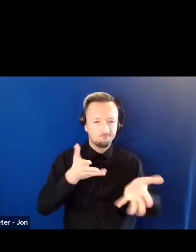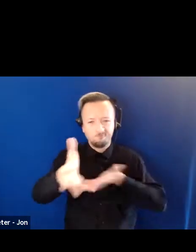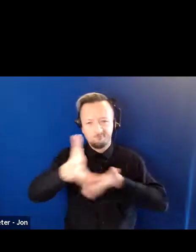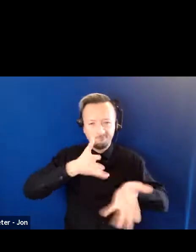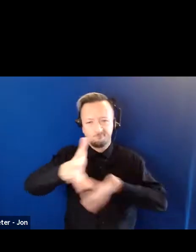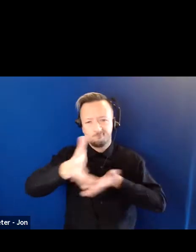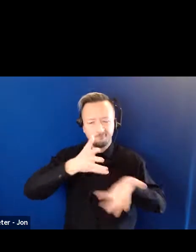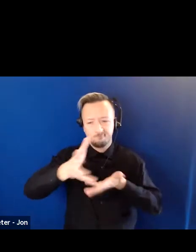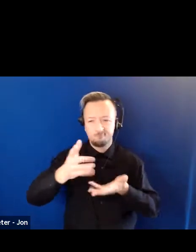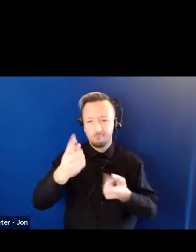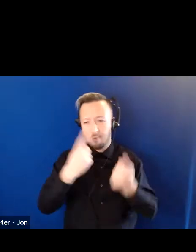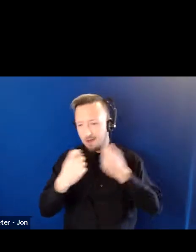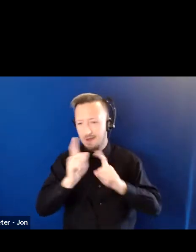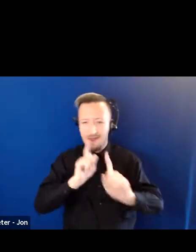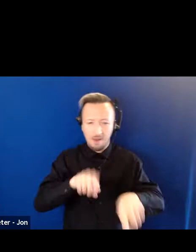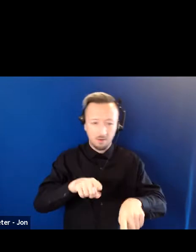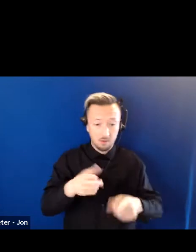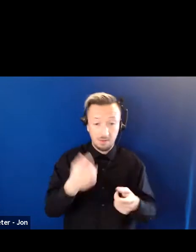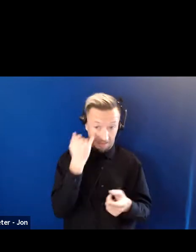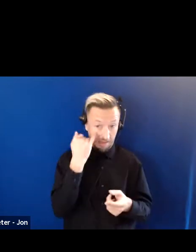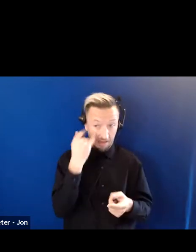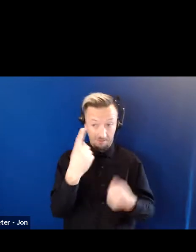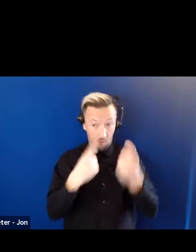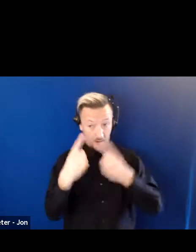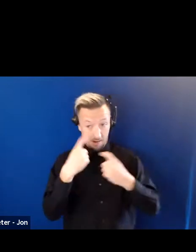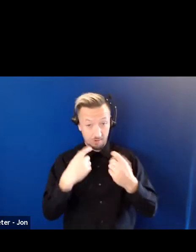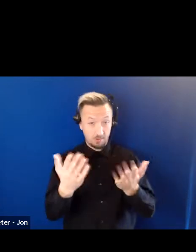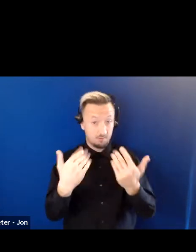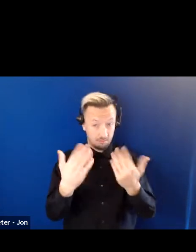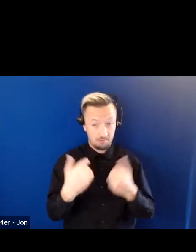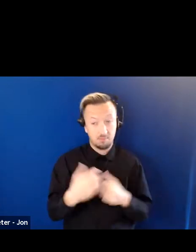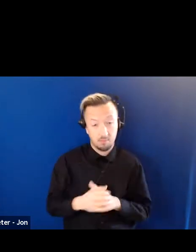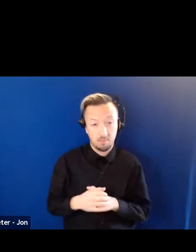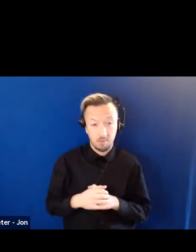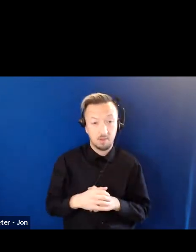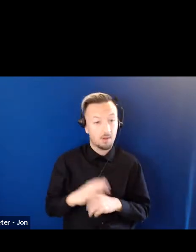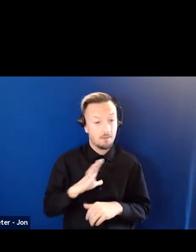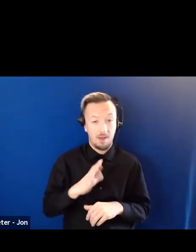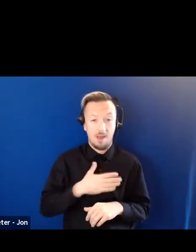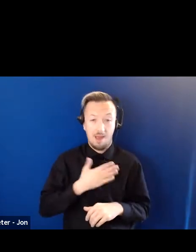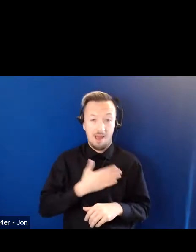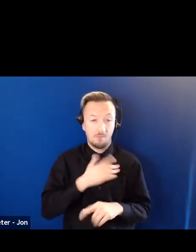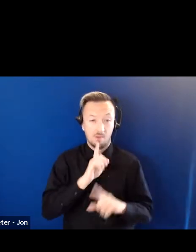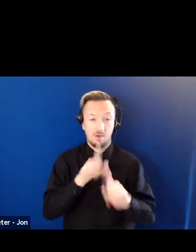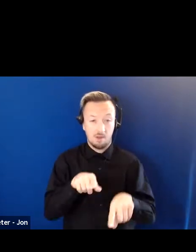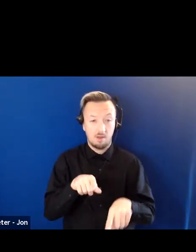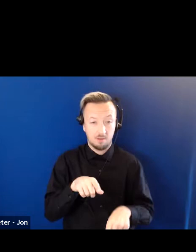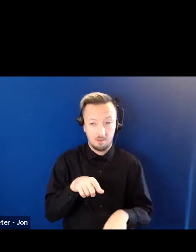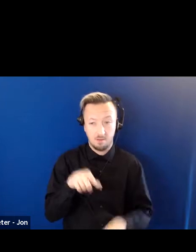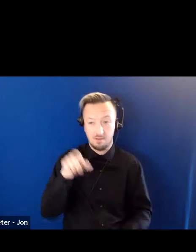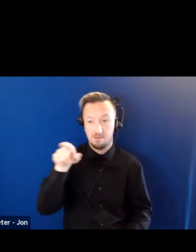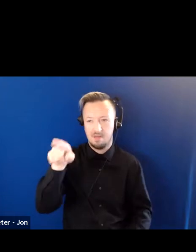possible. If you have any questions, we would love to be able to answer those. And from the